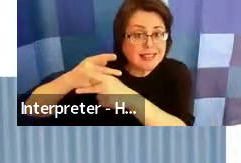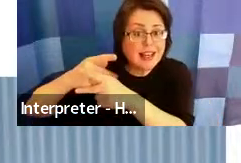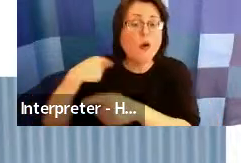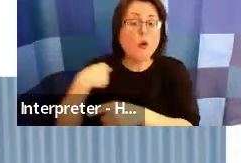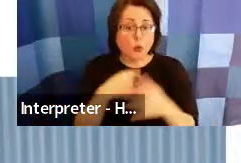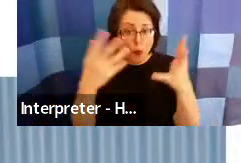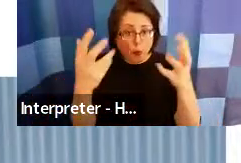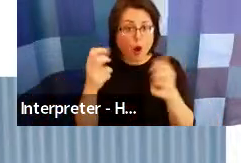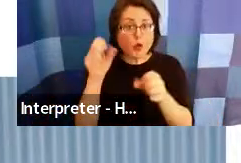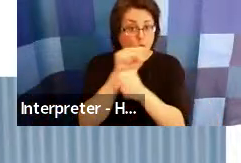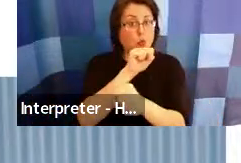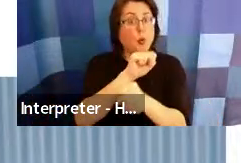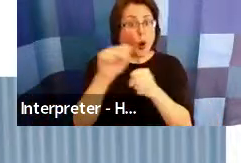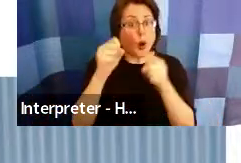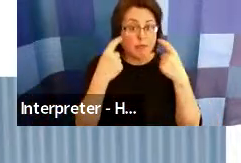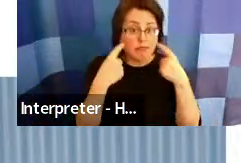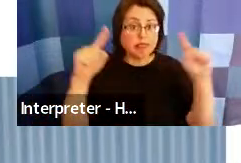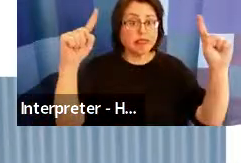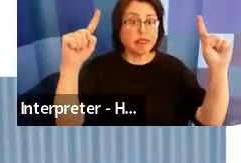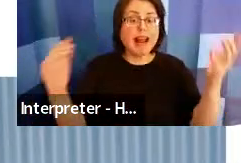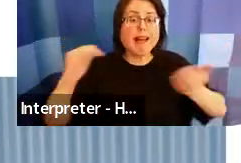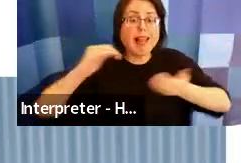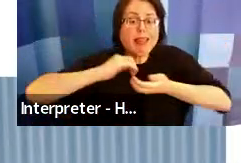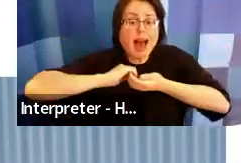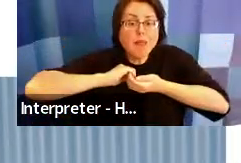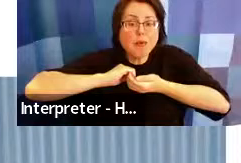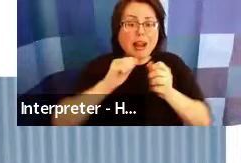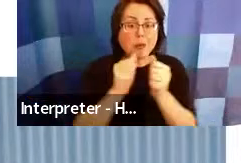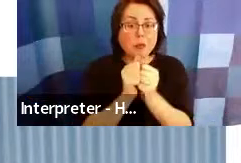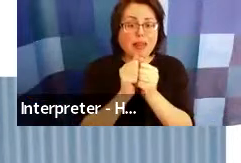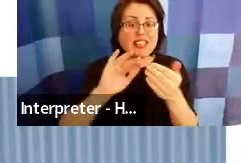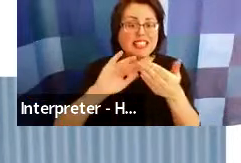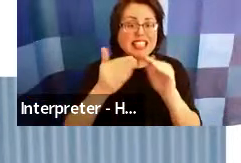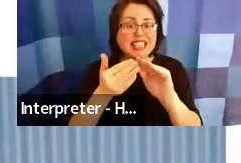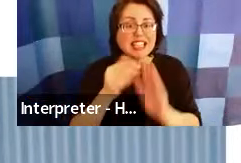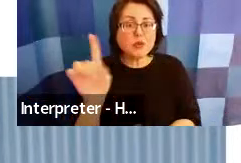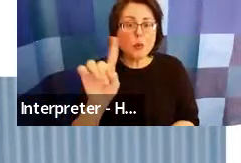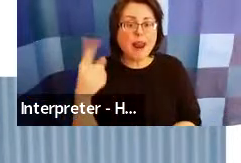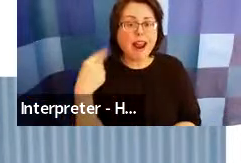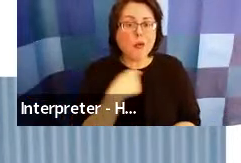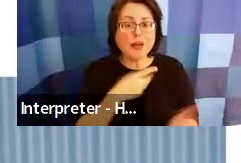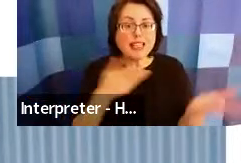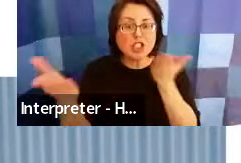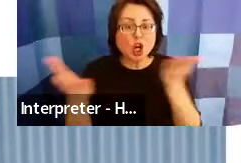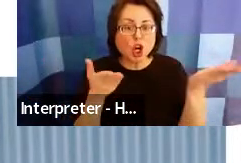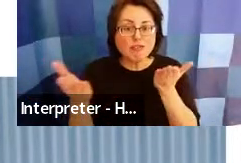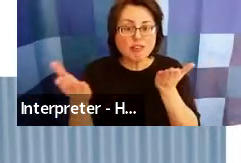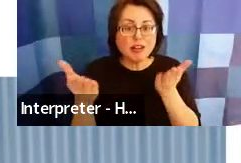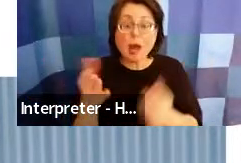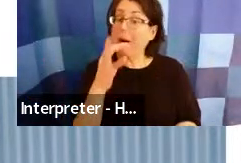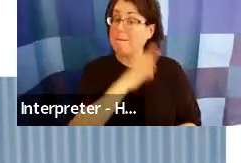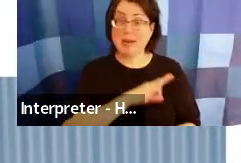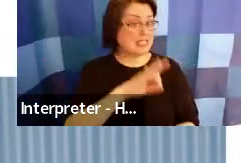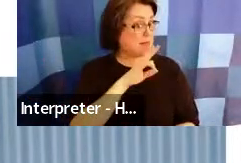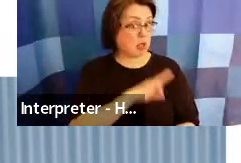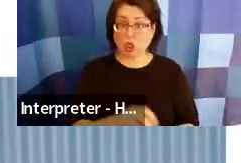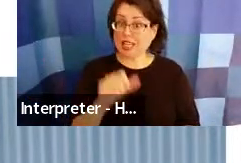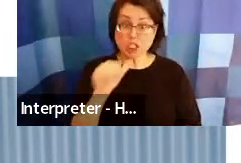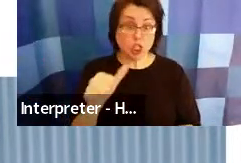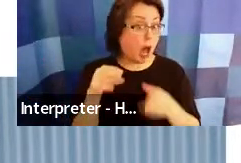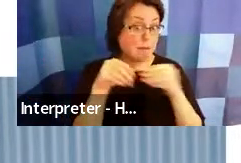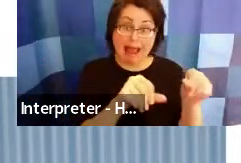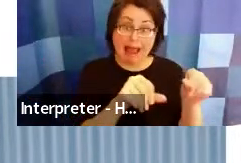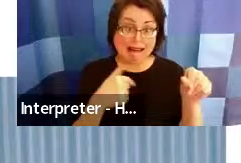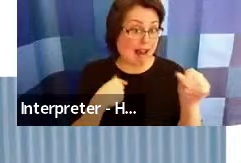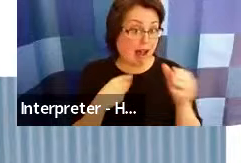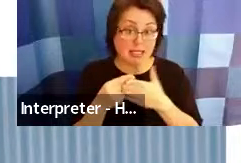be workable in collaboration with the cities that we serve. The city of Pittsburgh isn't paying us anything to operate our